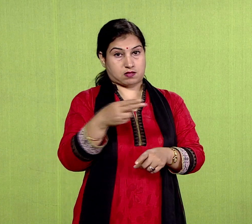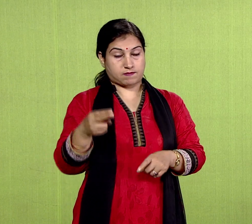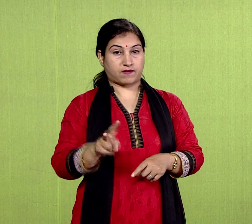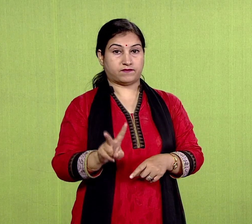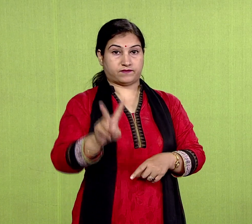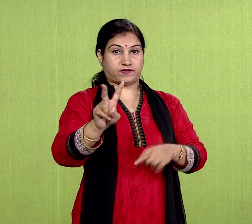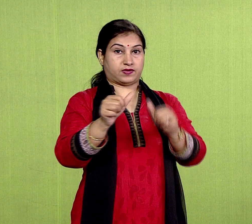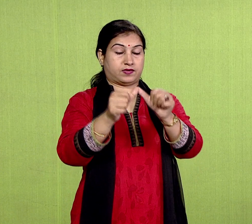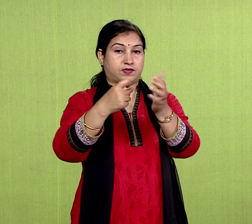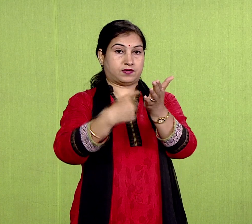Mahavir